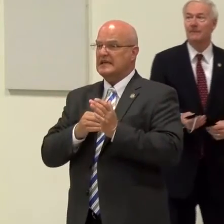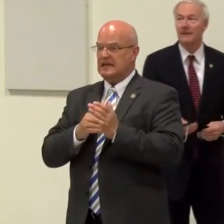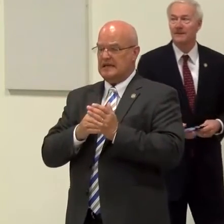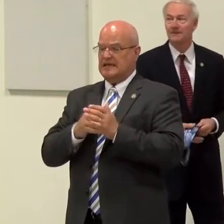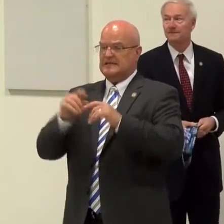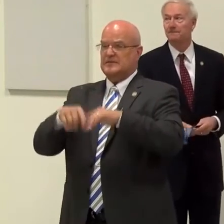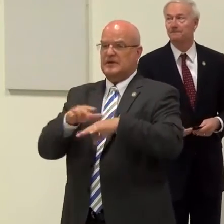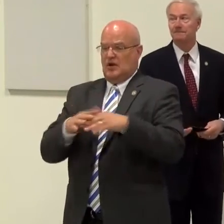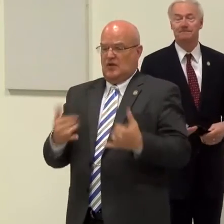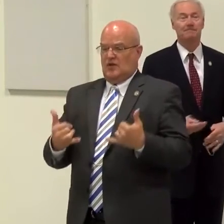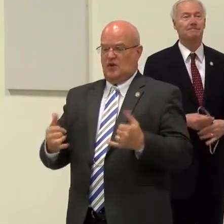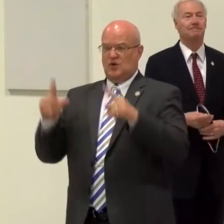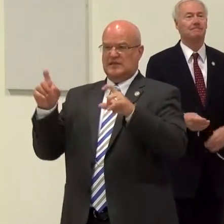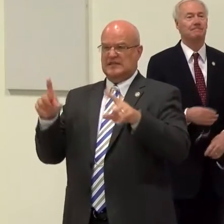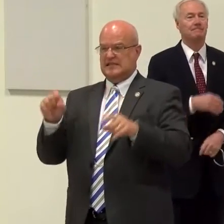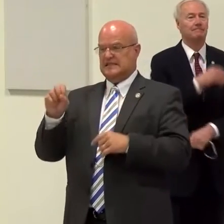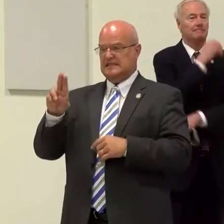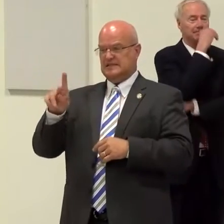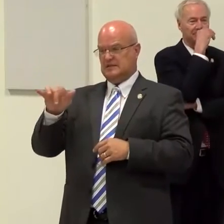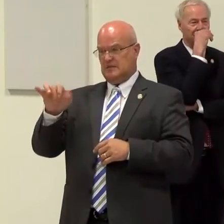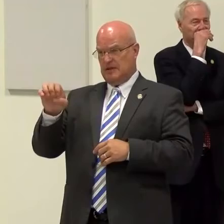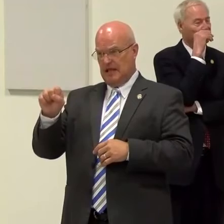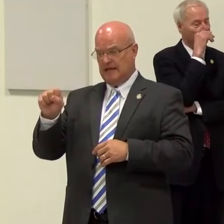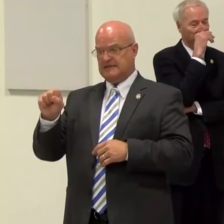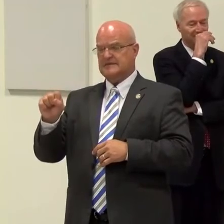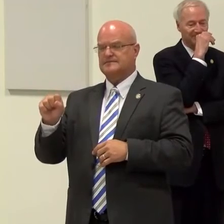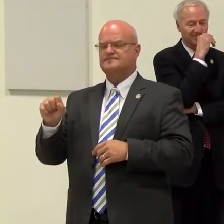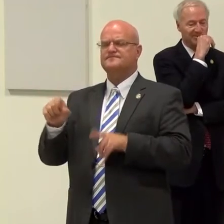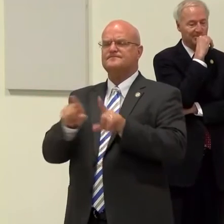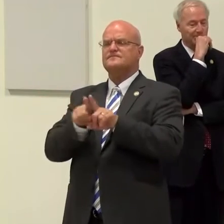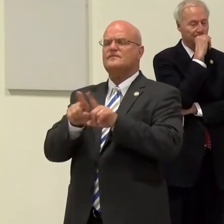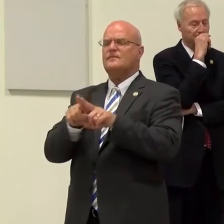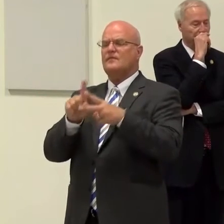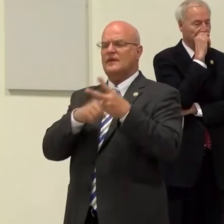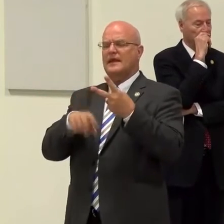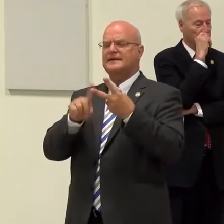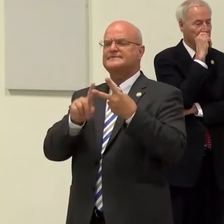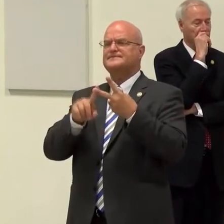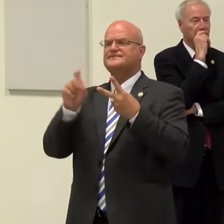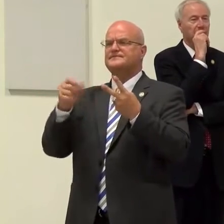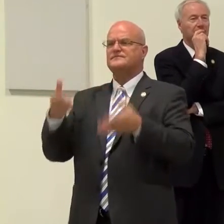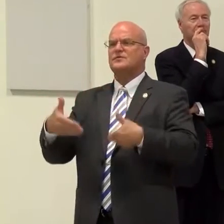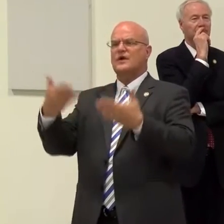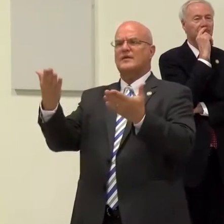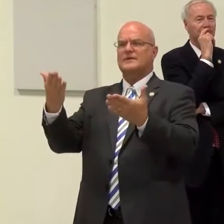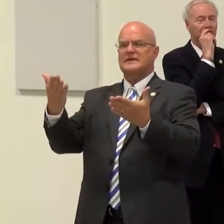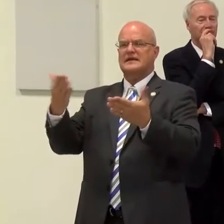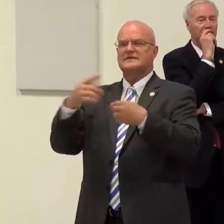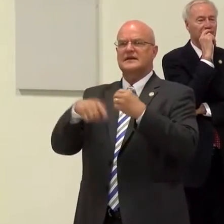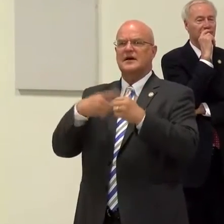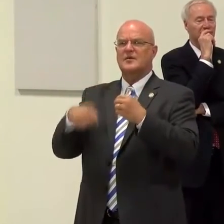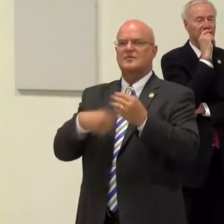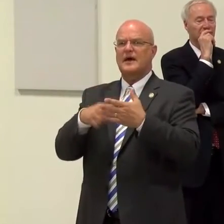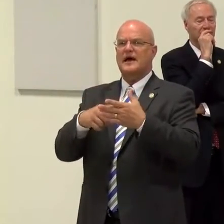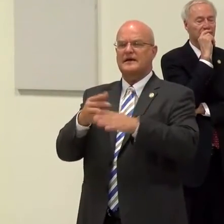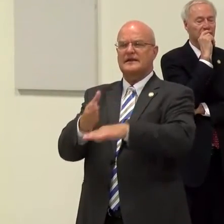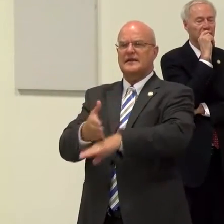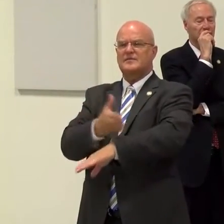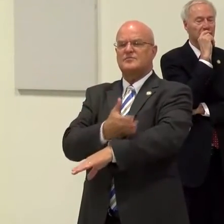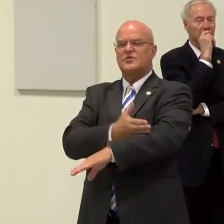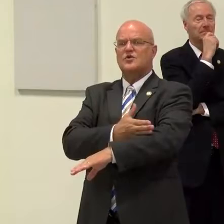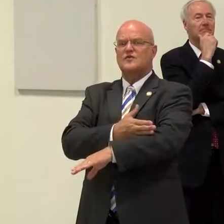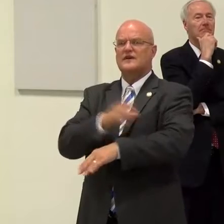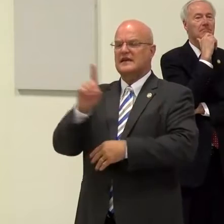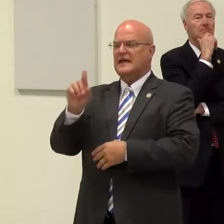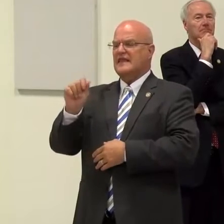current testing supplies. And then I also wanted to ask about a recommendation regarding improving